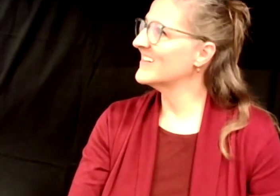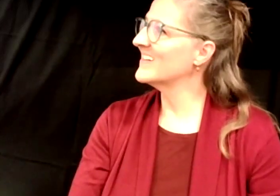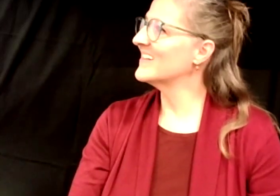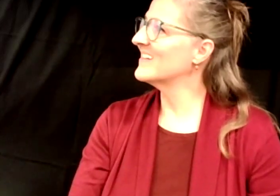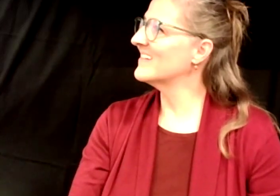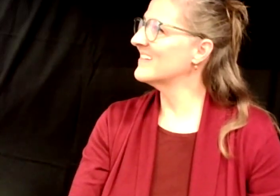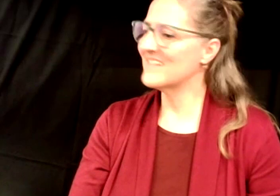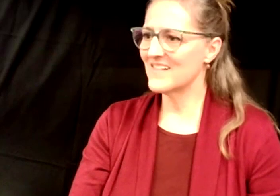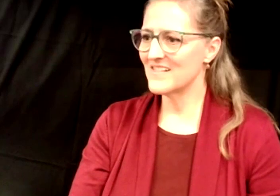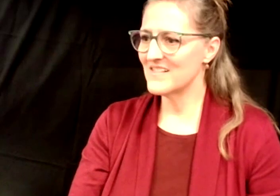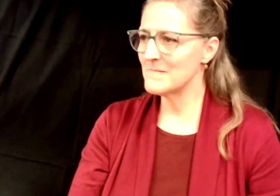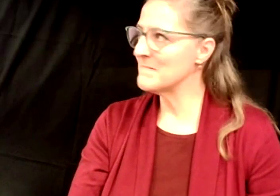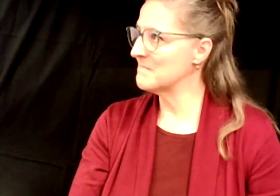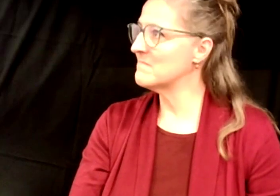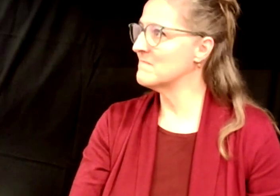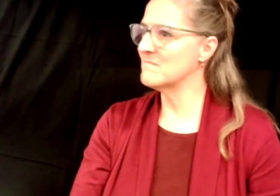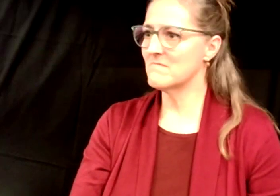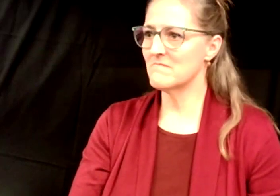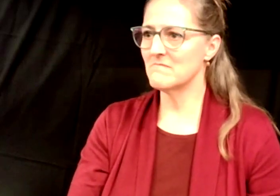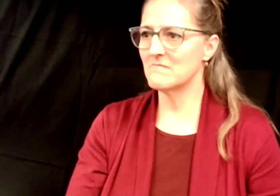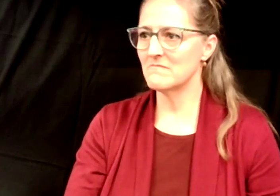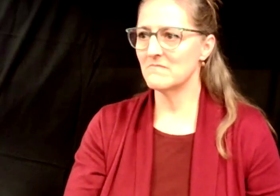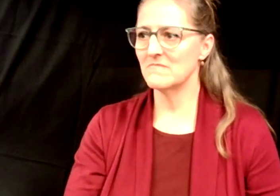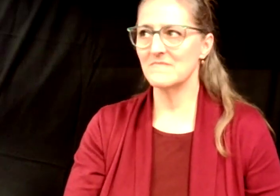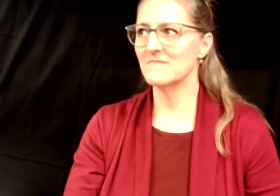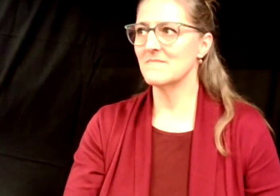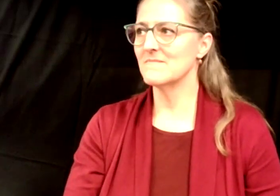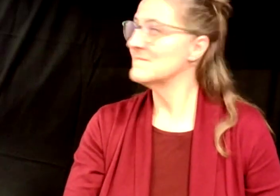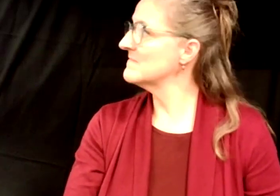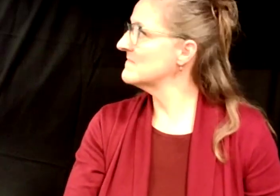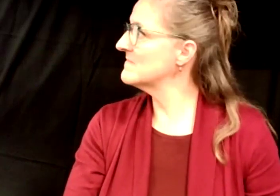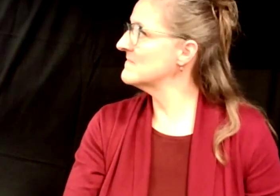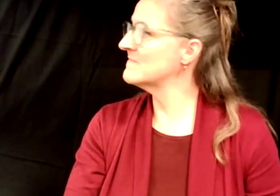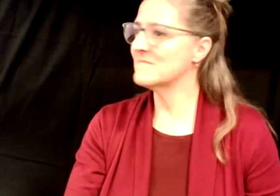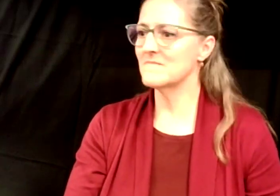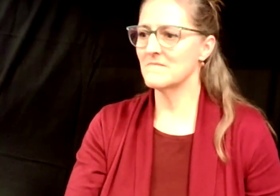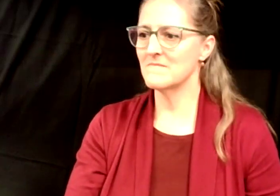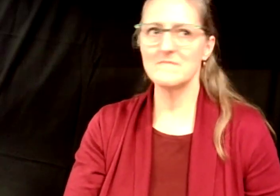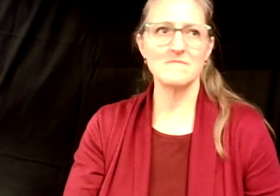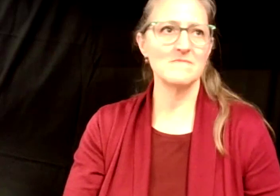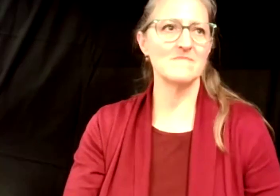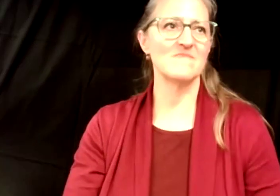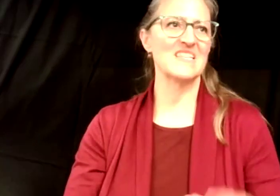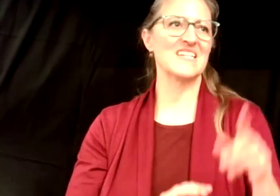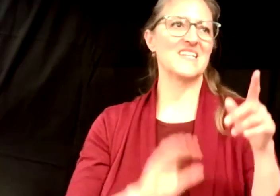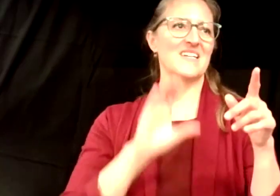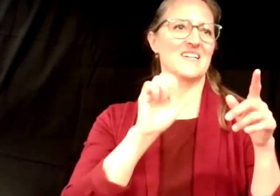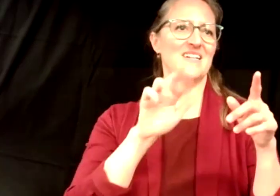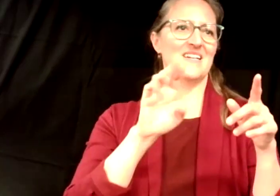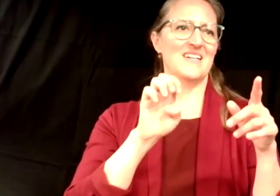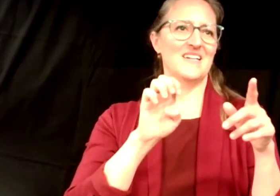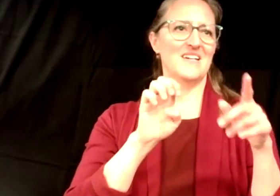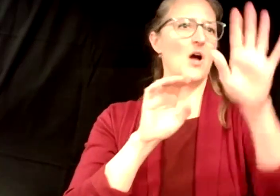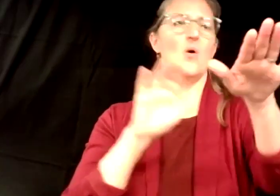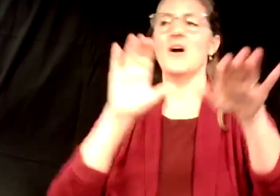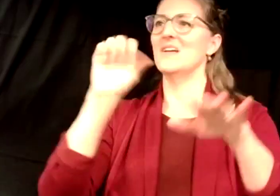And hopefully somebody is looking at the transcript and can see that I'm being heard on Zoom. Computer, you'll need a new app to